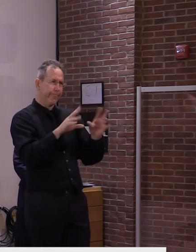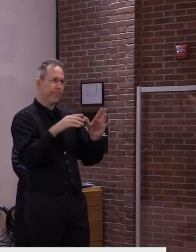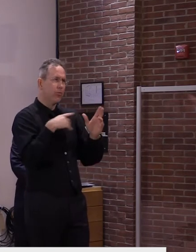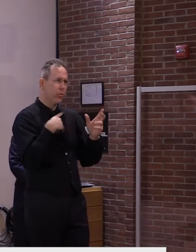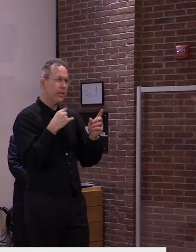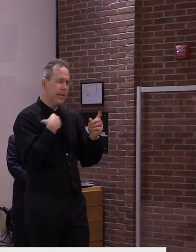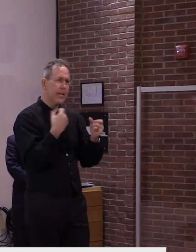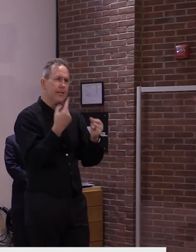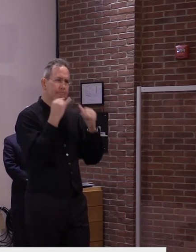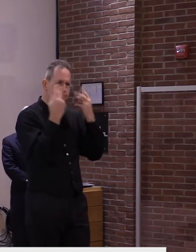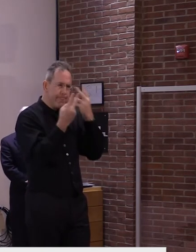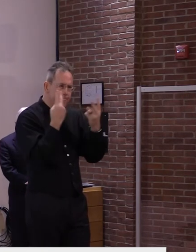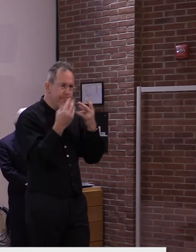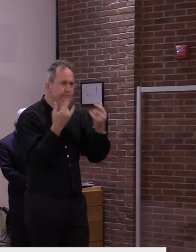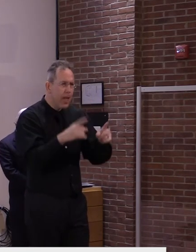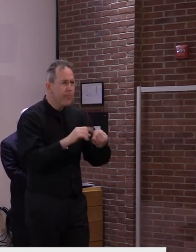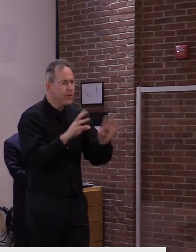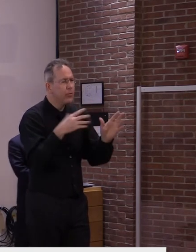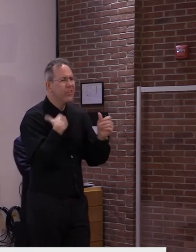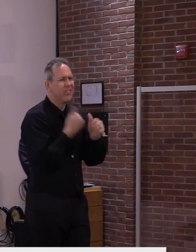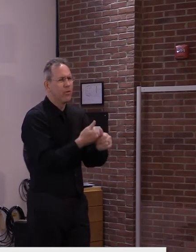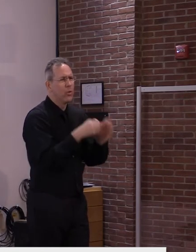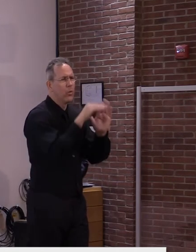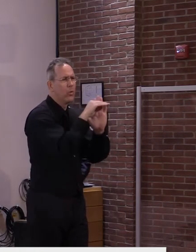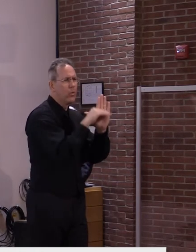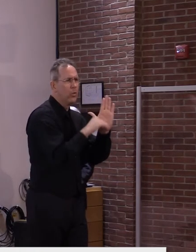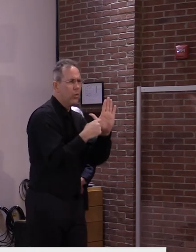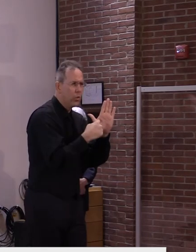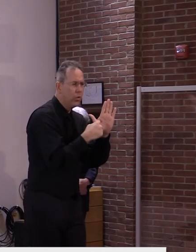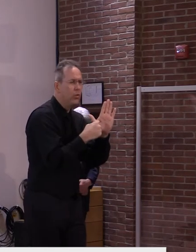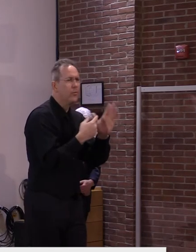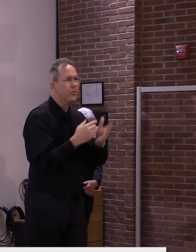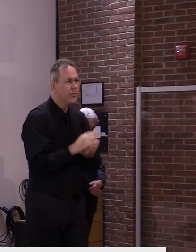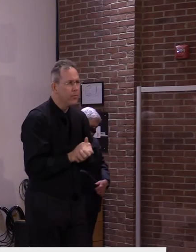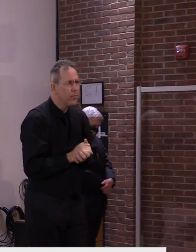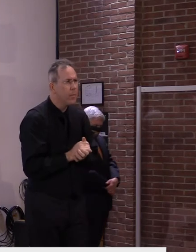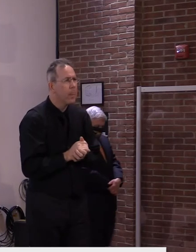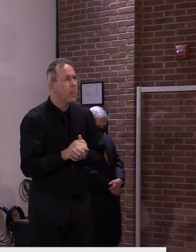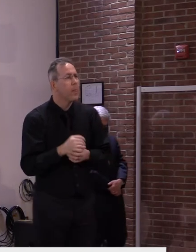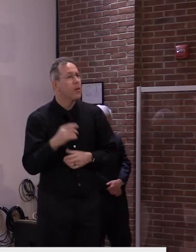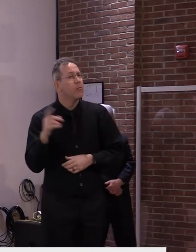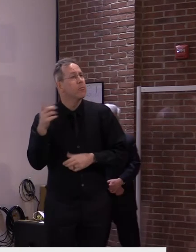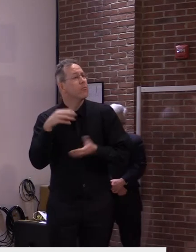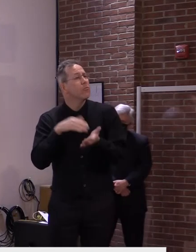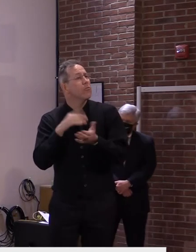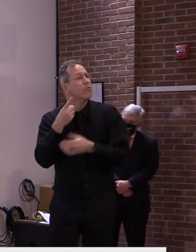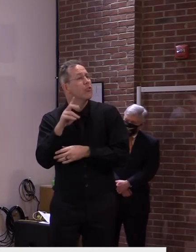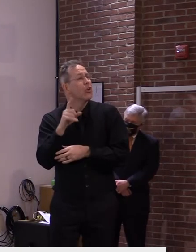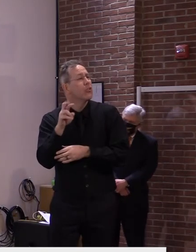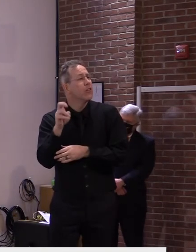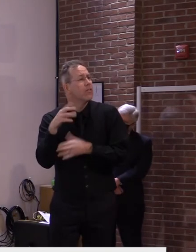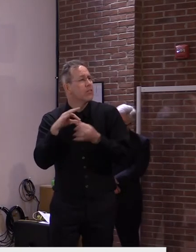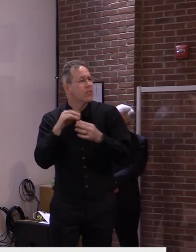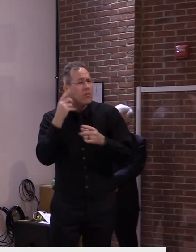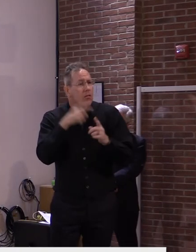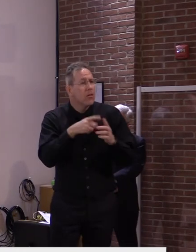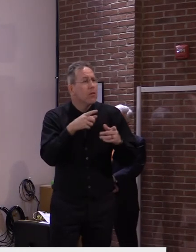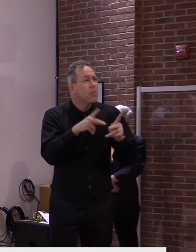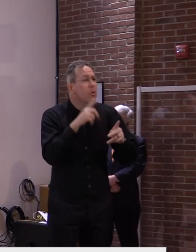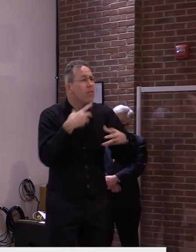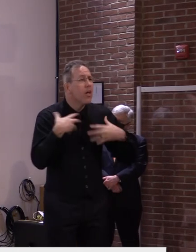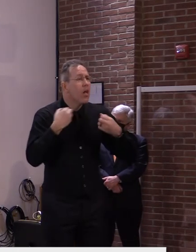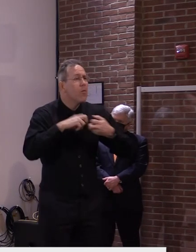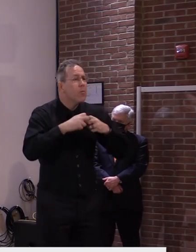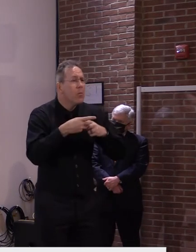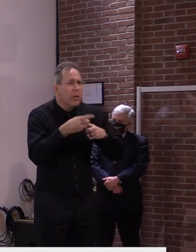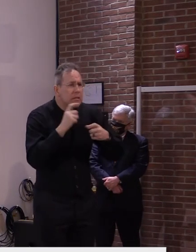others had determined in terms of the type of health conditions we want to focus on is fairly